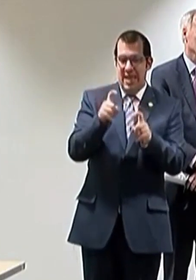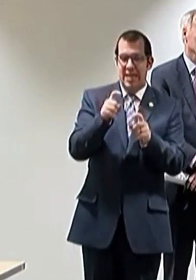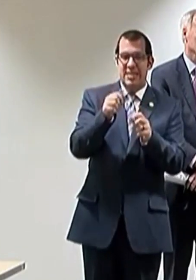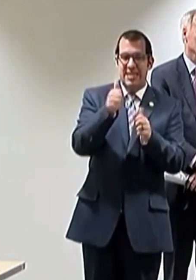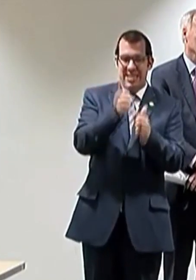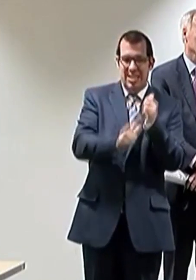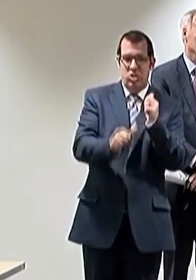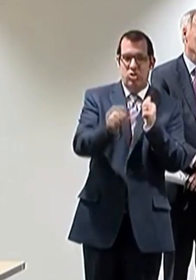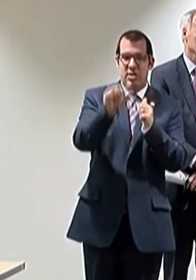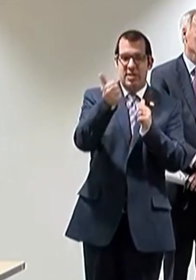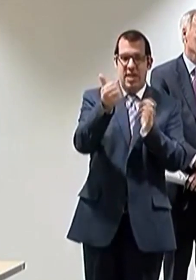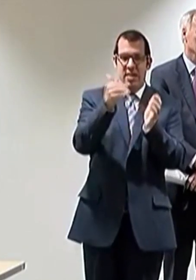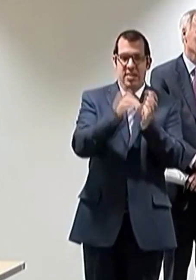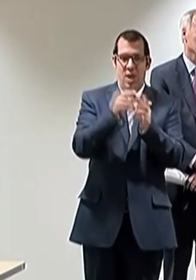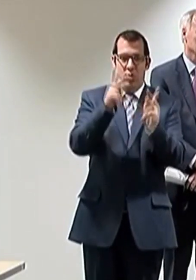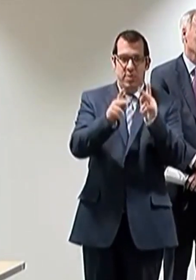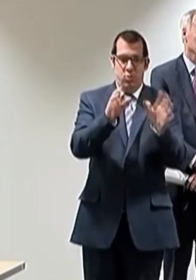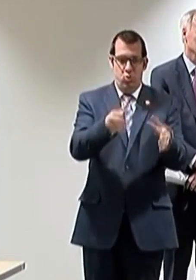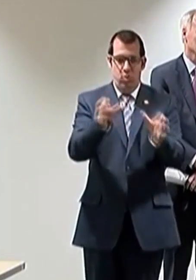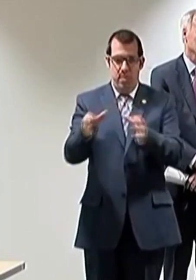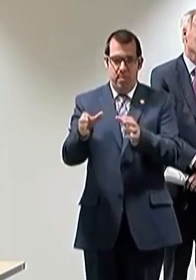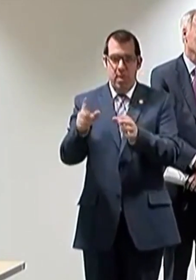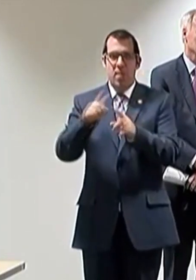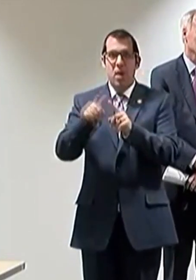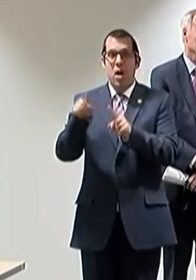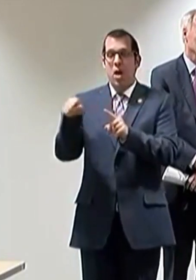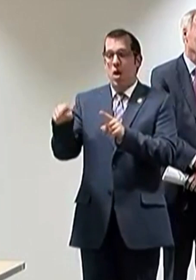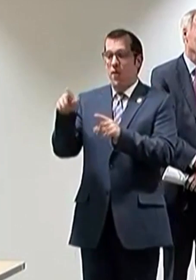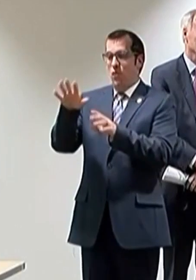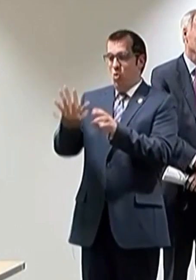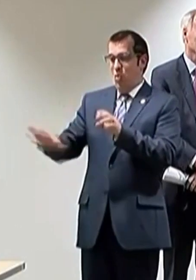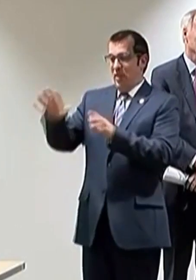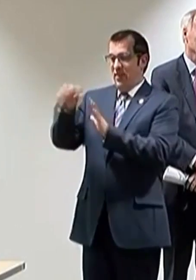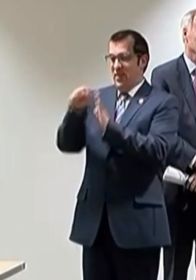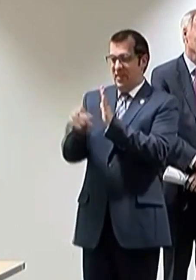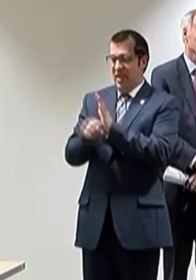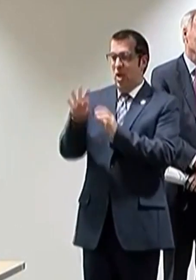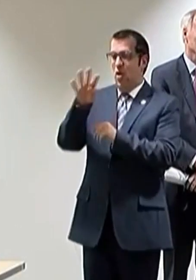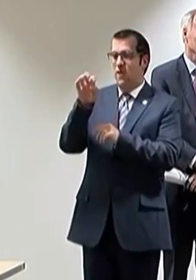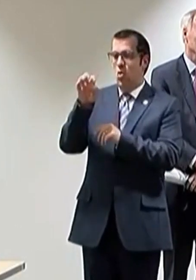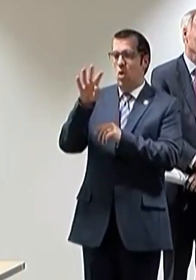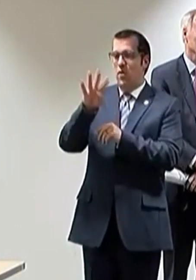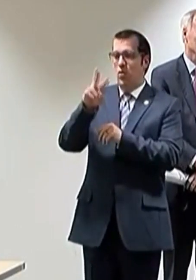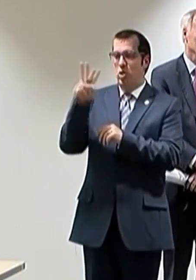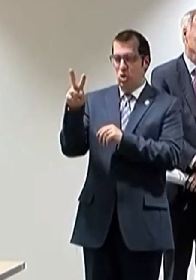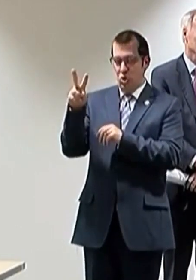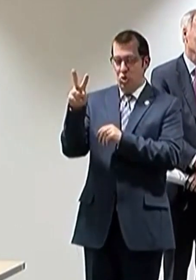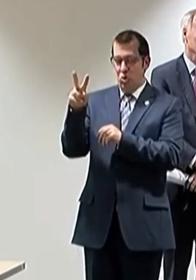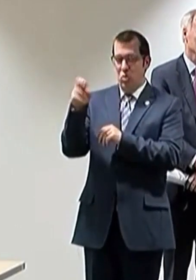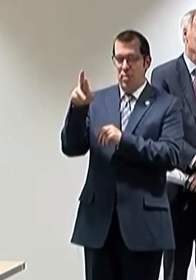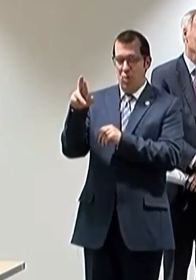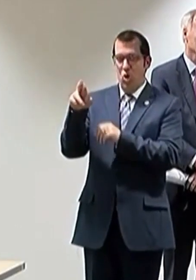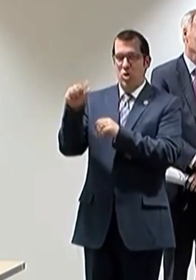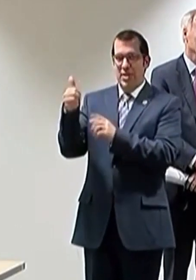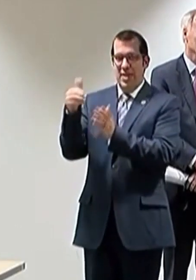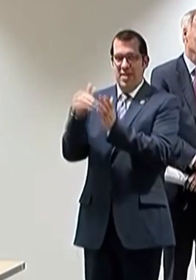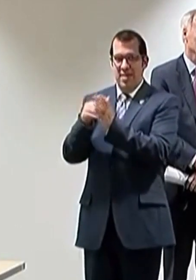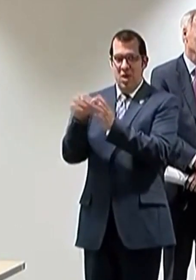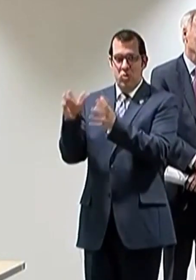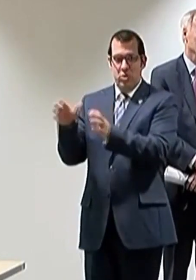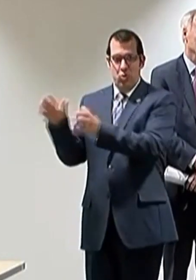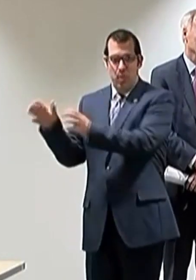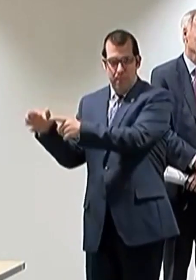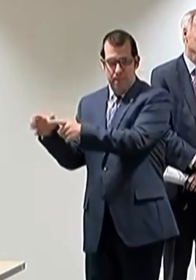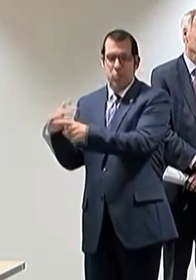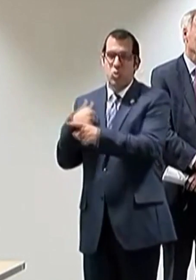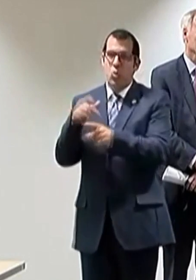Northwest Arkansas, whereas for the whole state, we've done 442. So we need to do